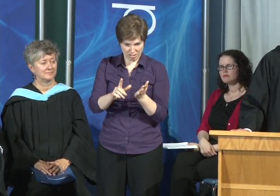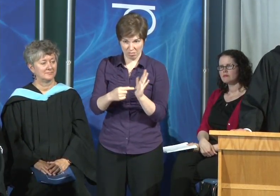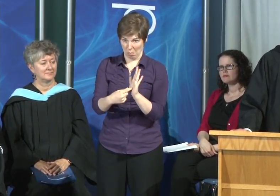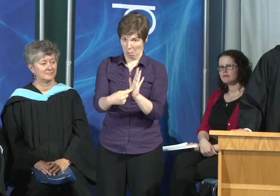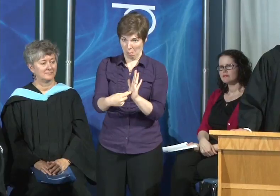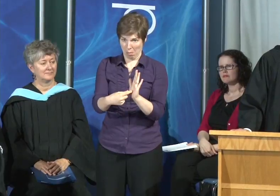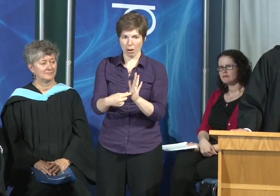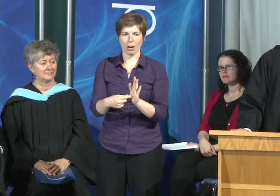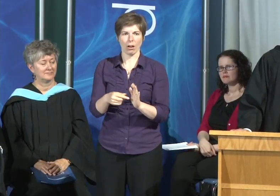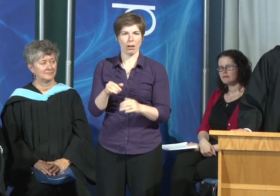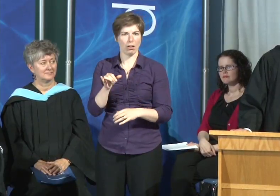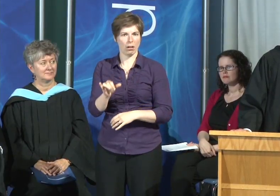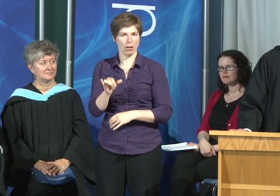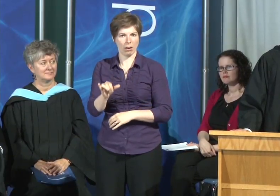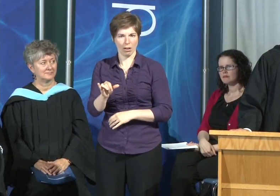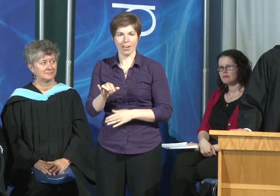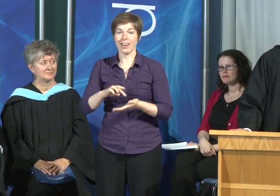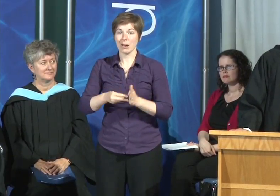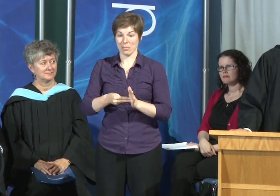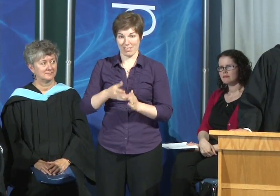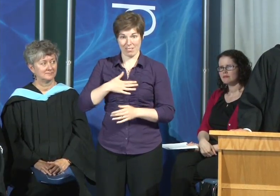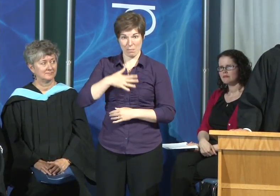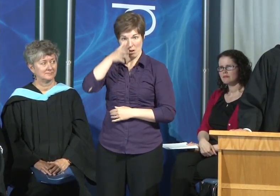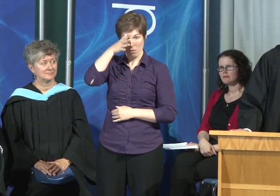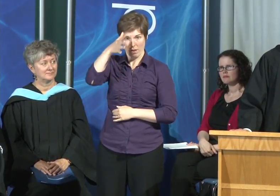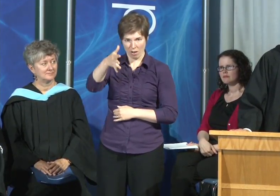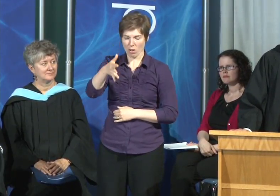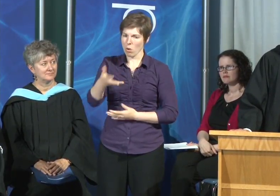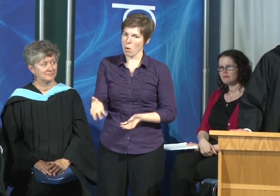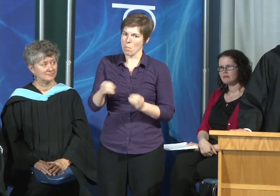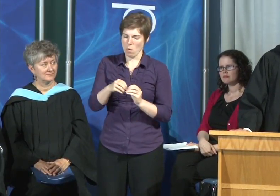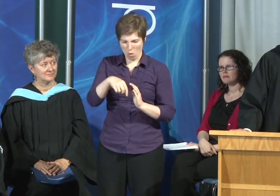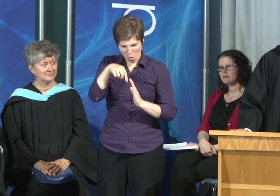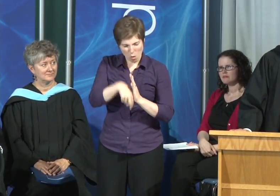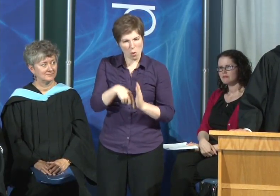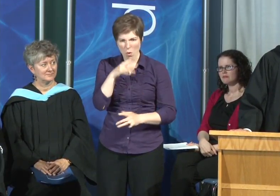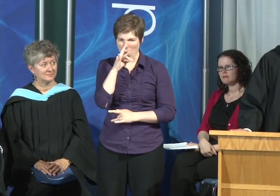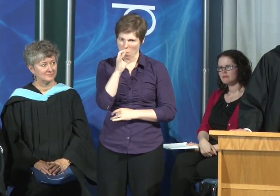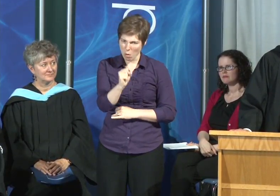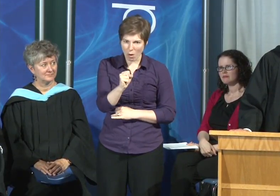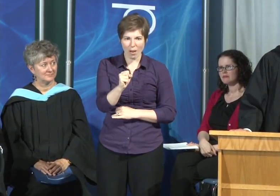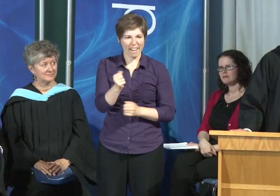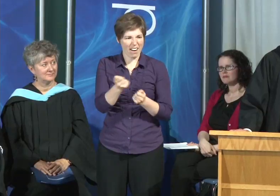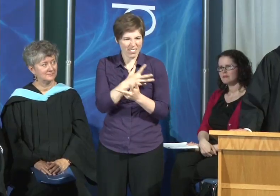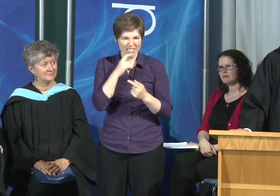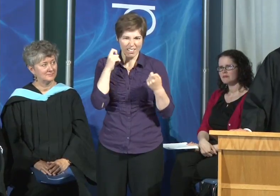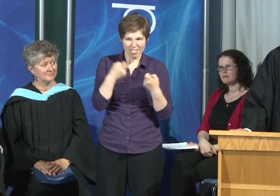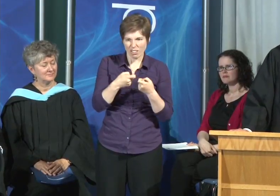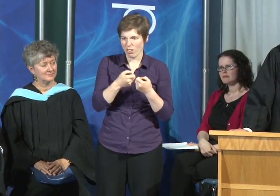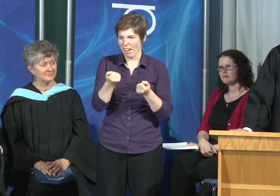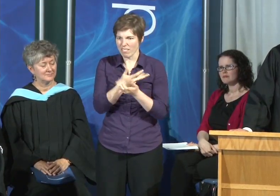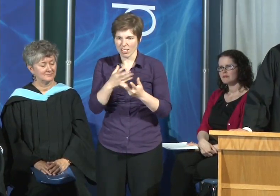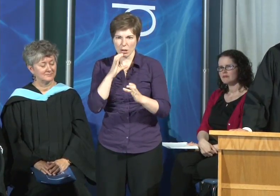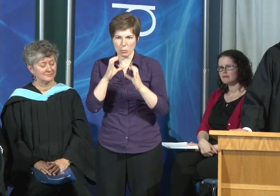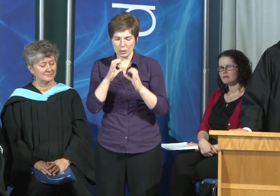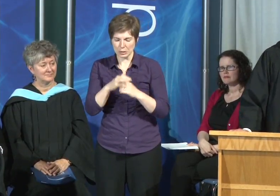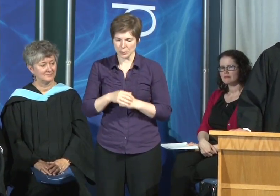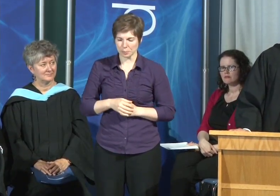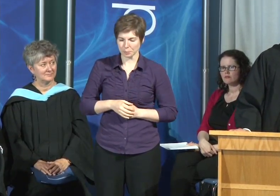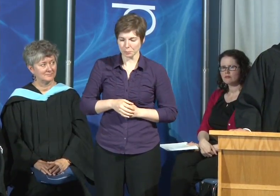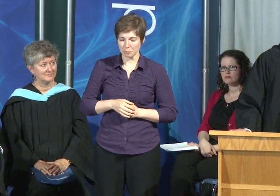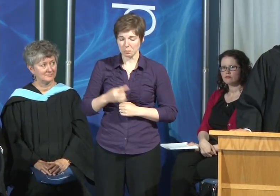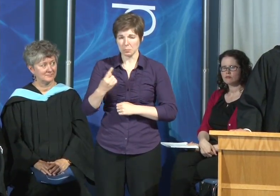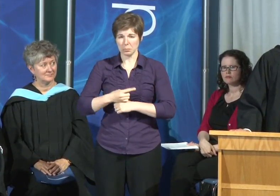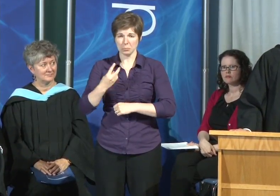only deepened my grandfather's interest in all things electrical and all things communications. And a few days later, while walking home